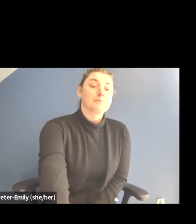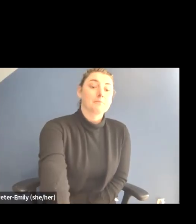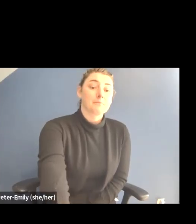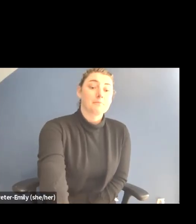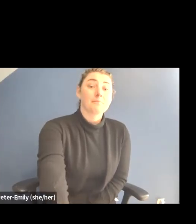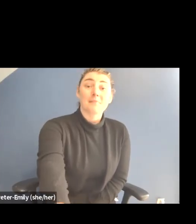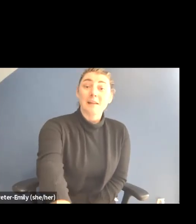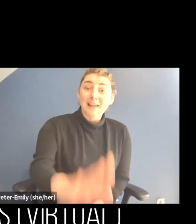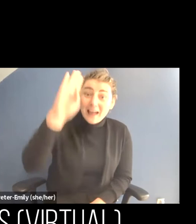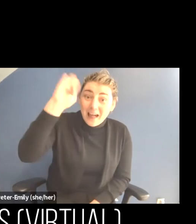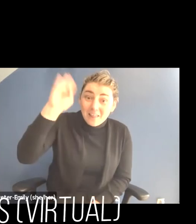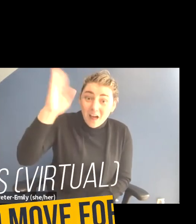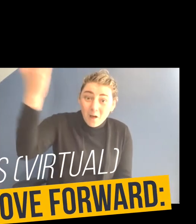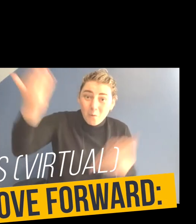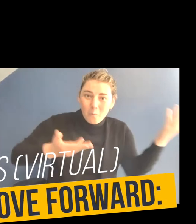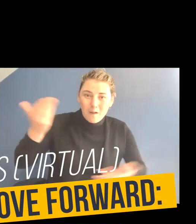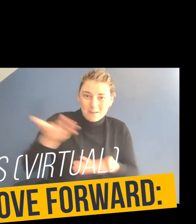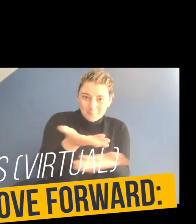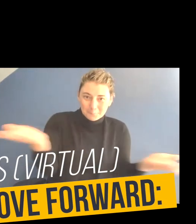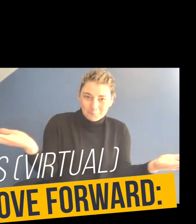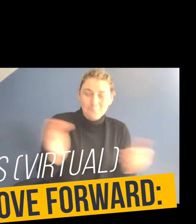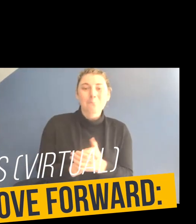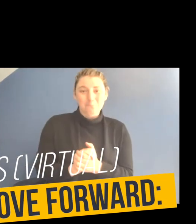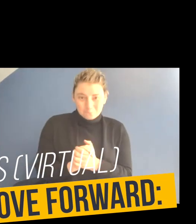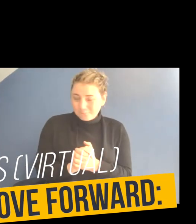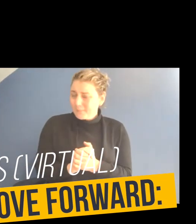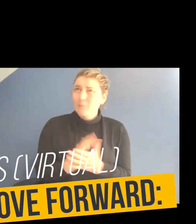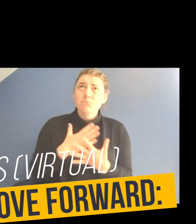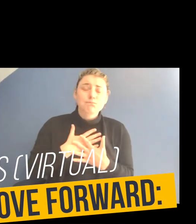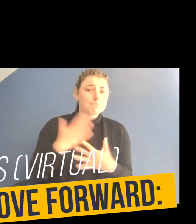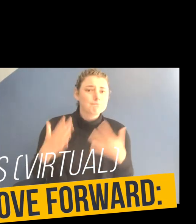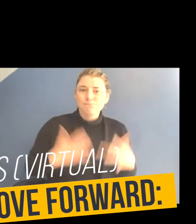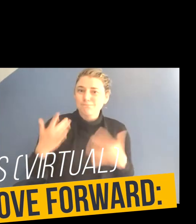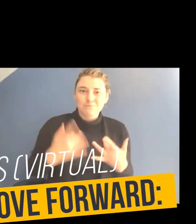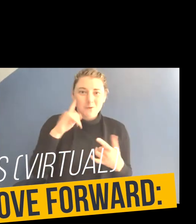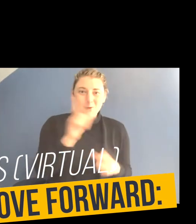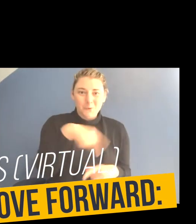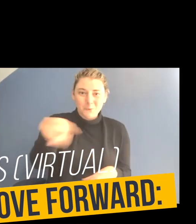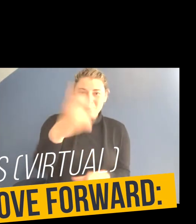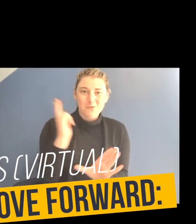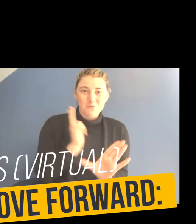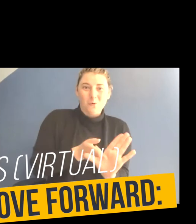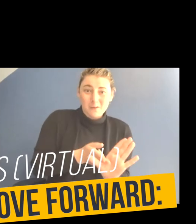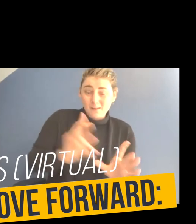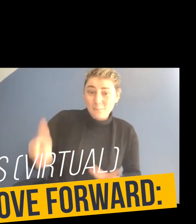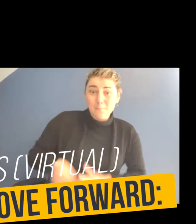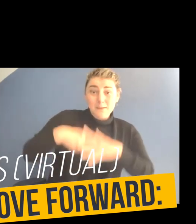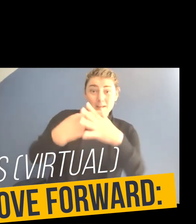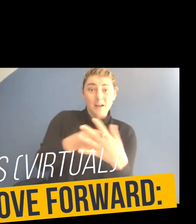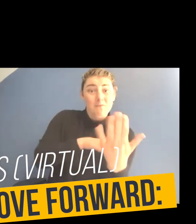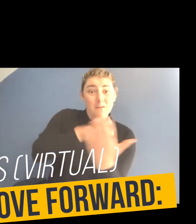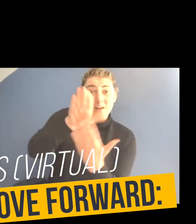Great. And hello, welcome everybody. We are so excited to have you joining us today for the kickoff of